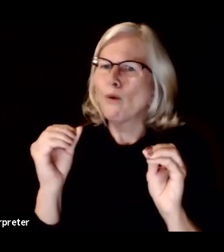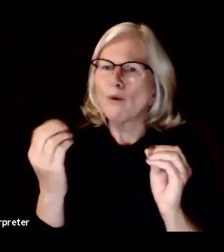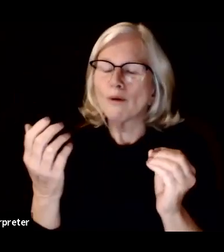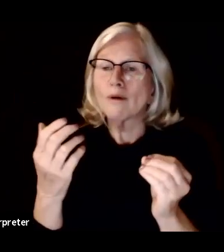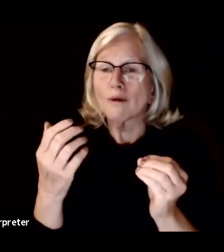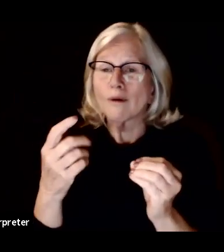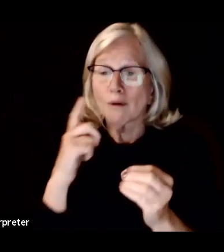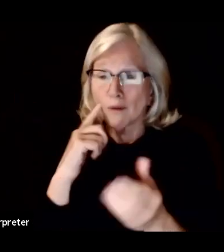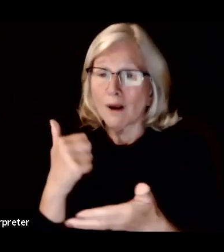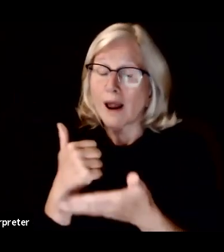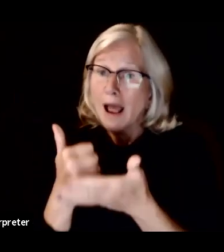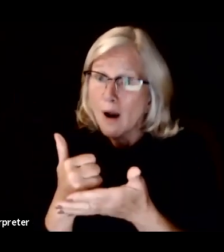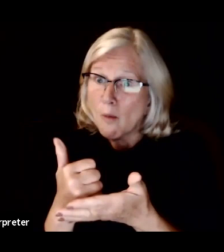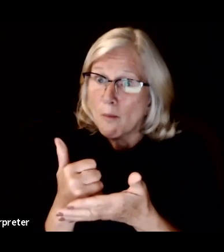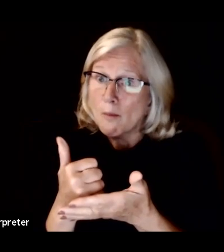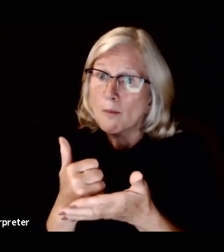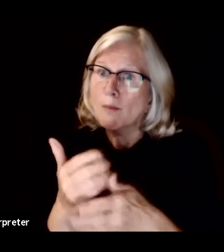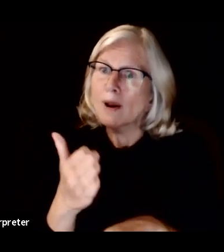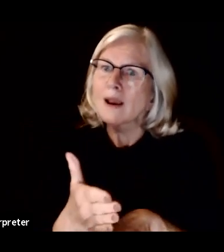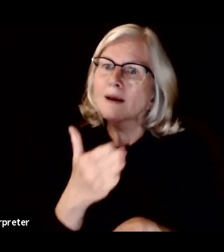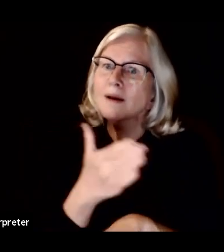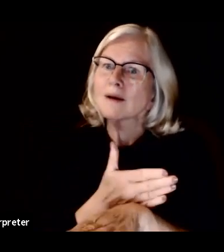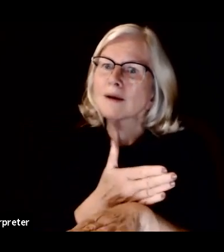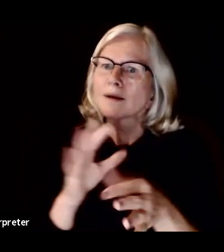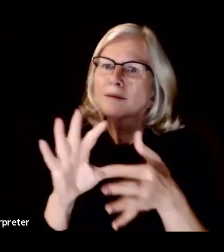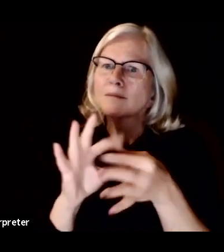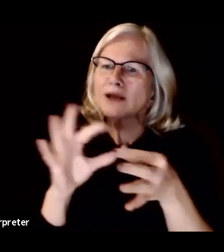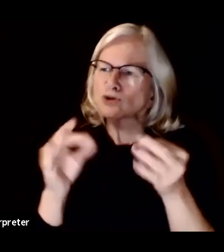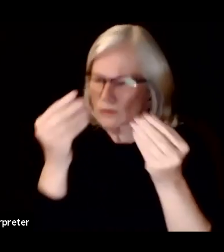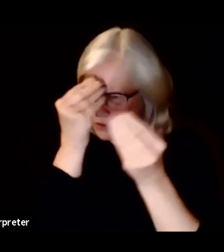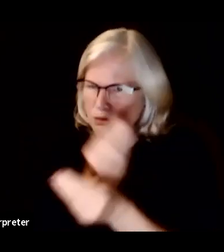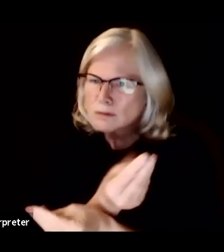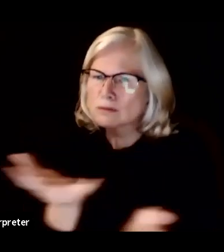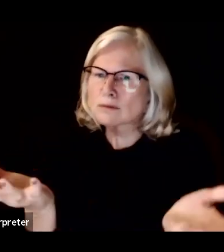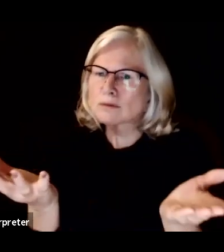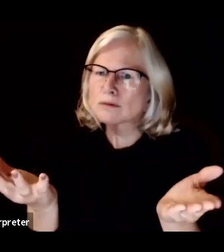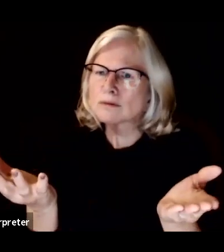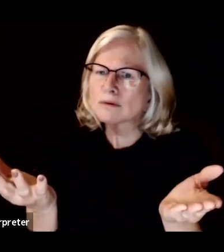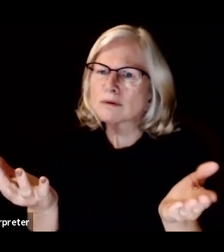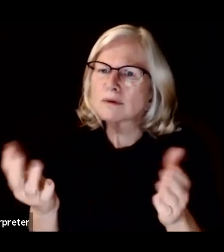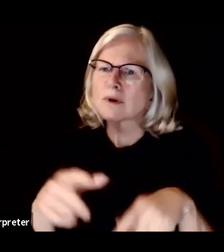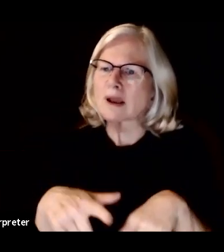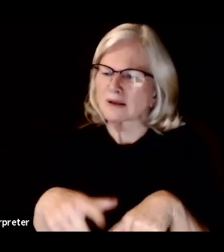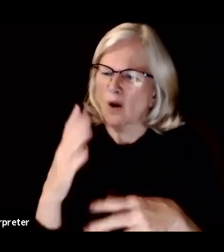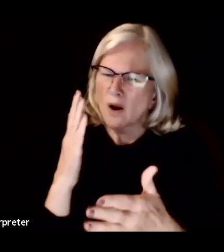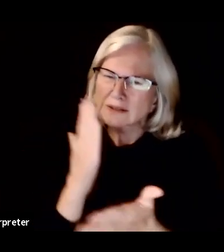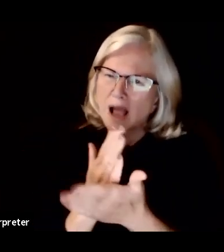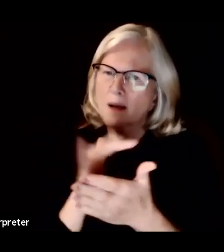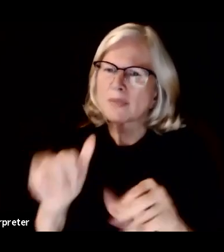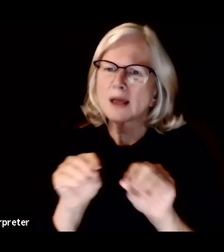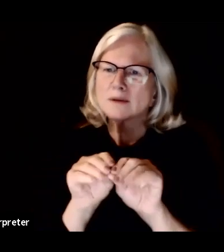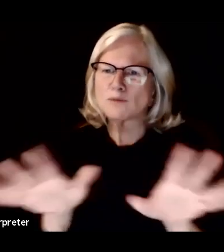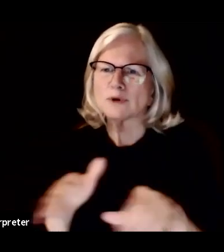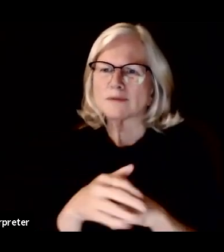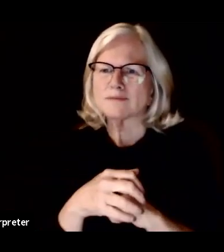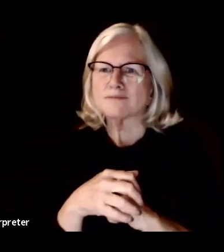stop COVID-19 spread. Since this is a new virus, we have to learn as we